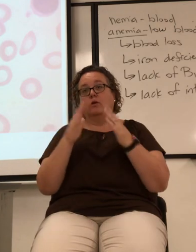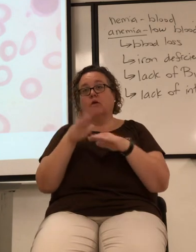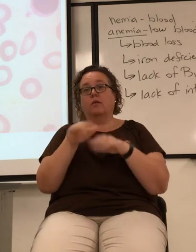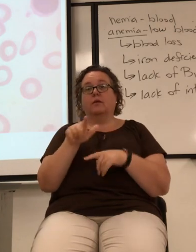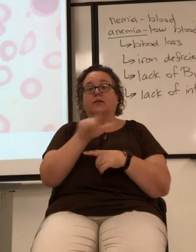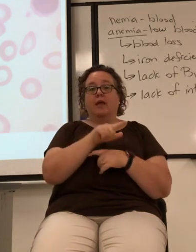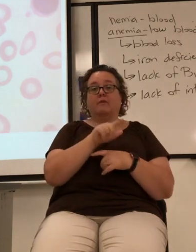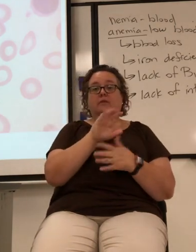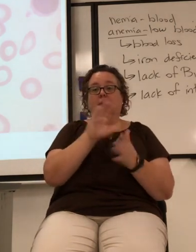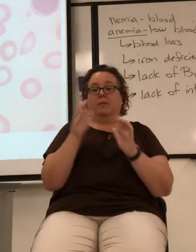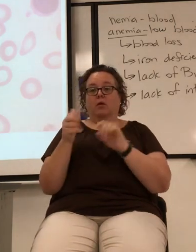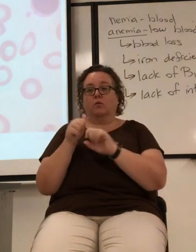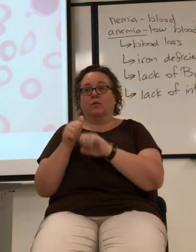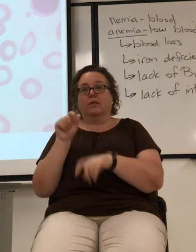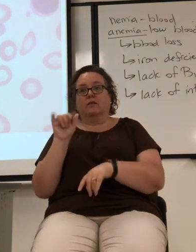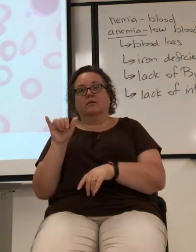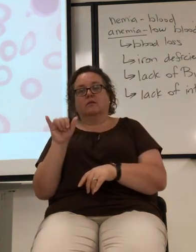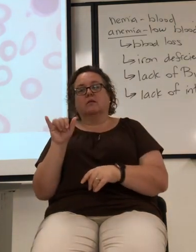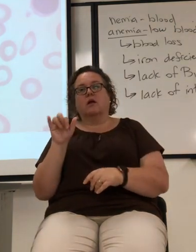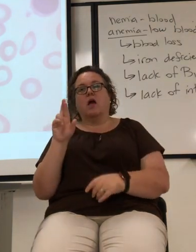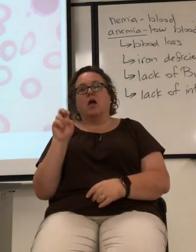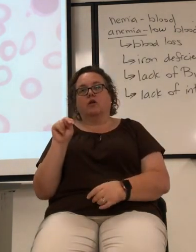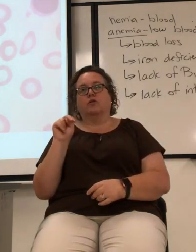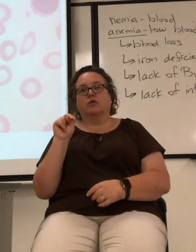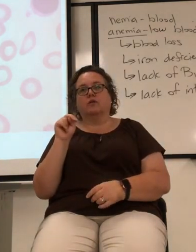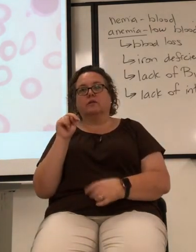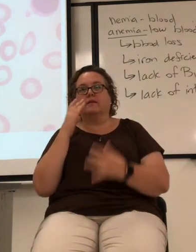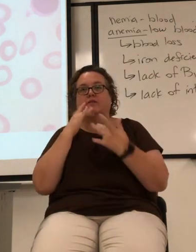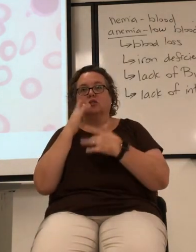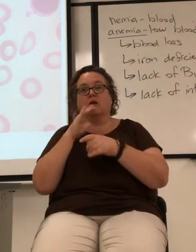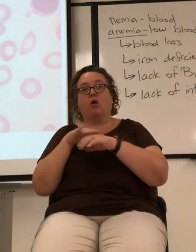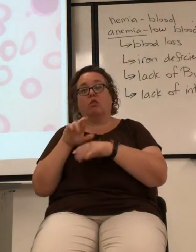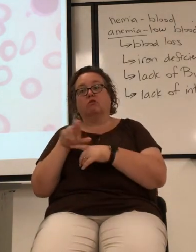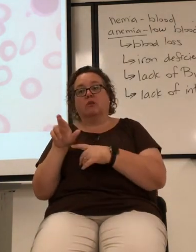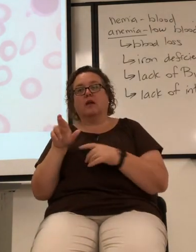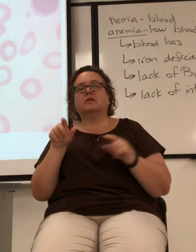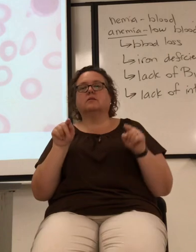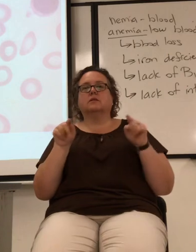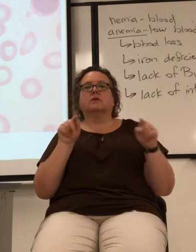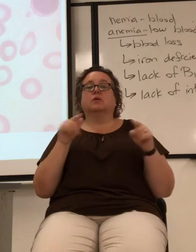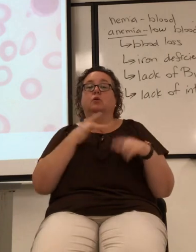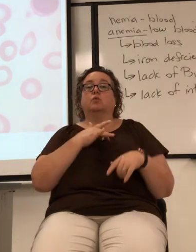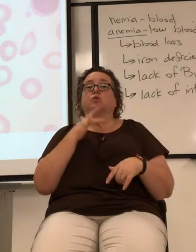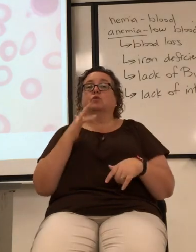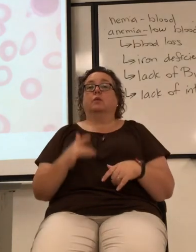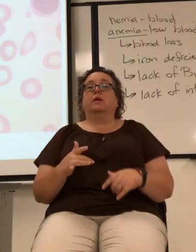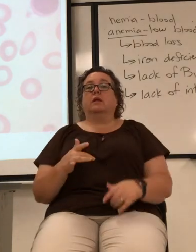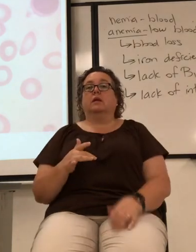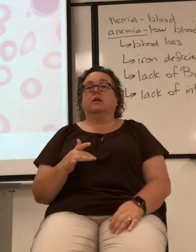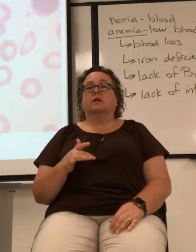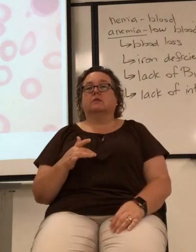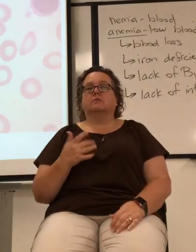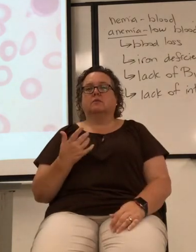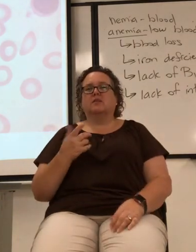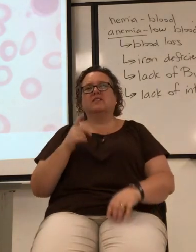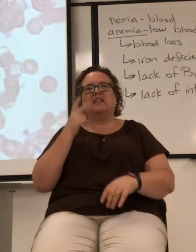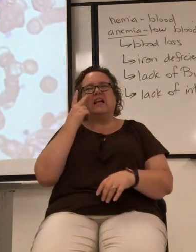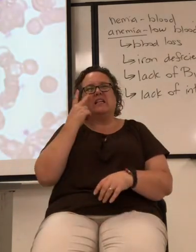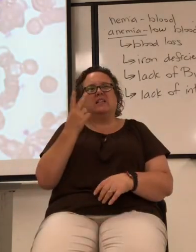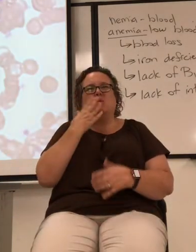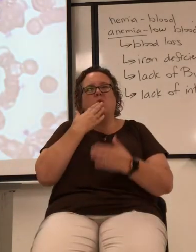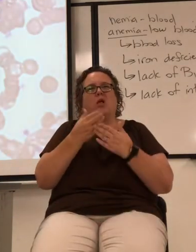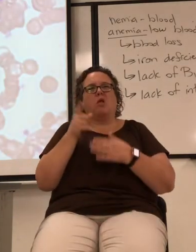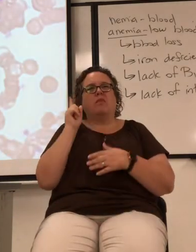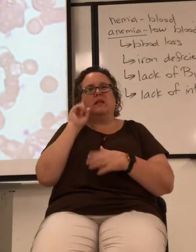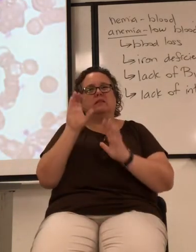deficient anemia on the right. And usually, you can't tell on this slide, but you